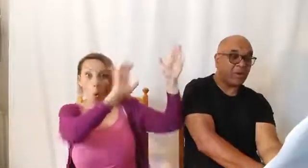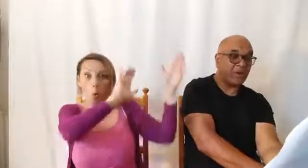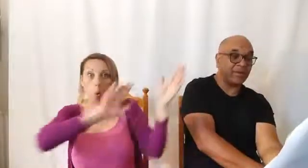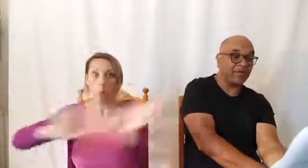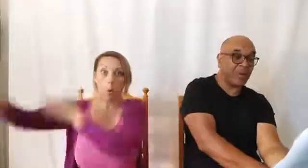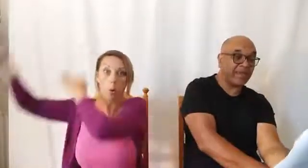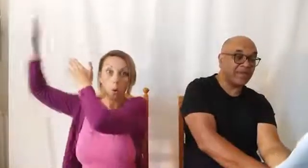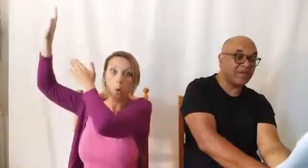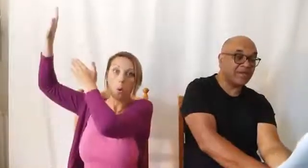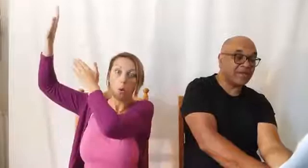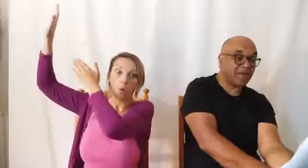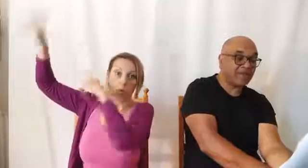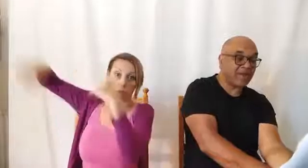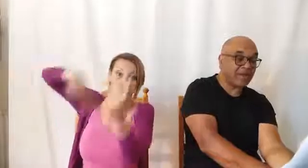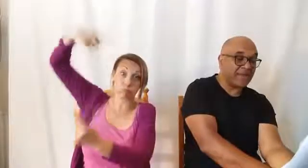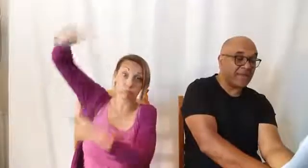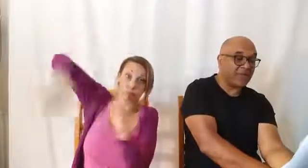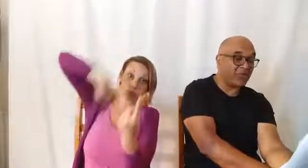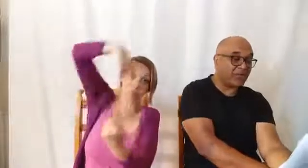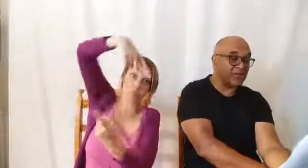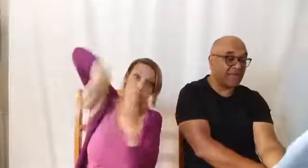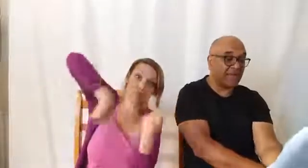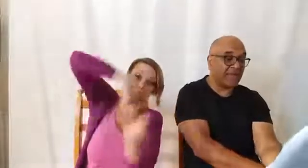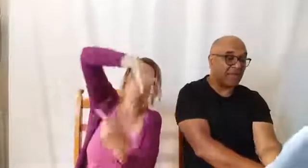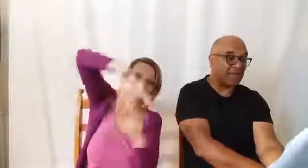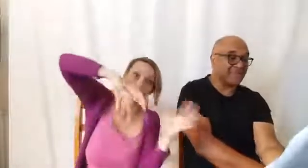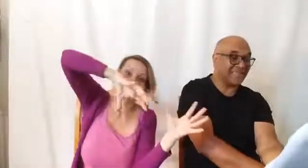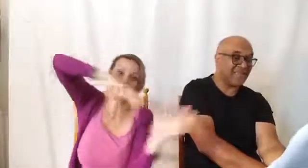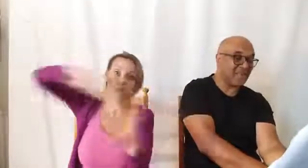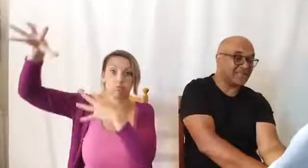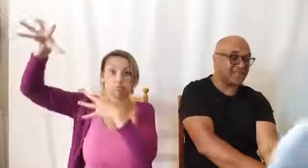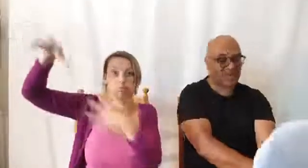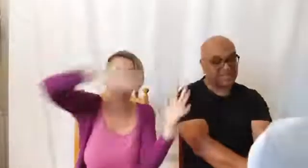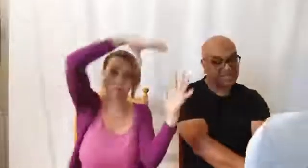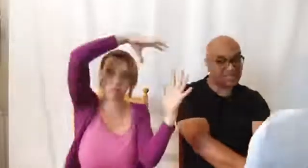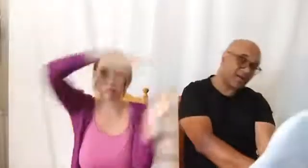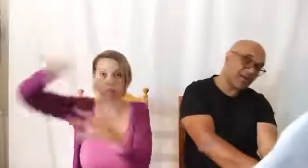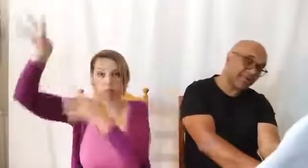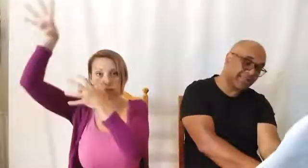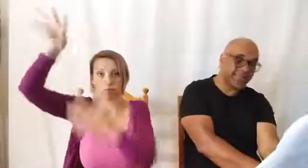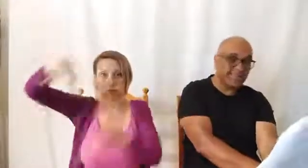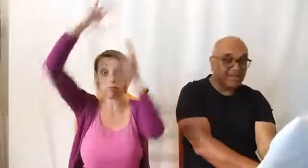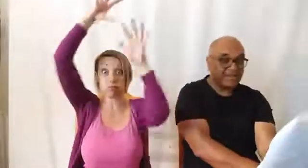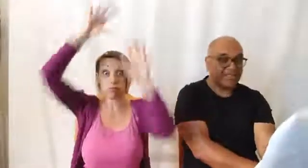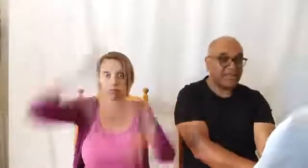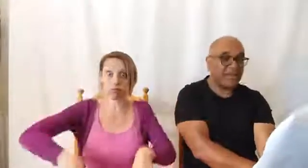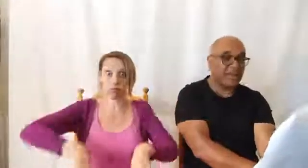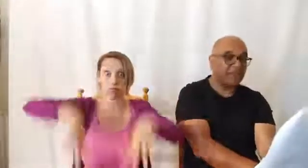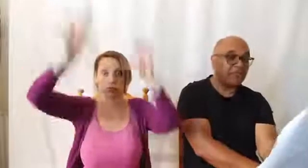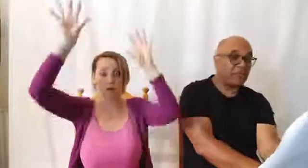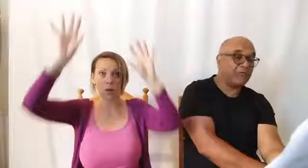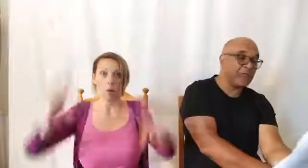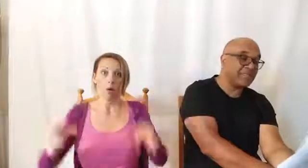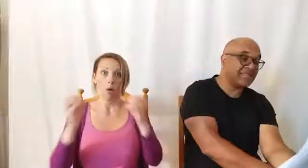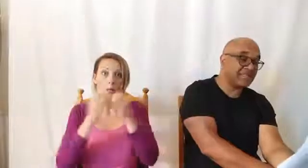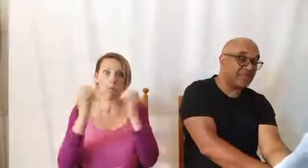of waves, grabbing and crashing him up, down, side to side. This made Ben feel very sick and